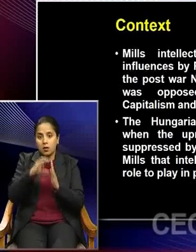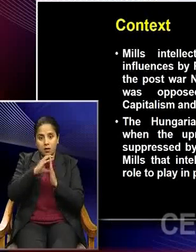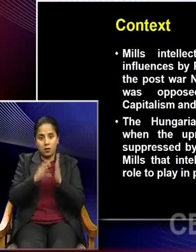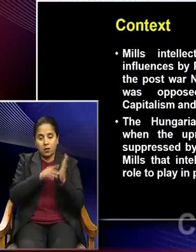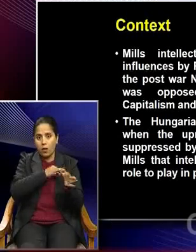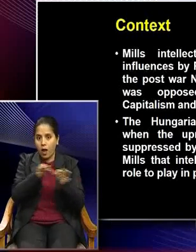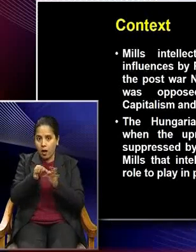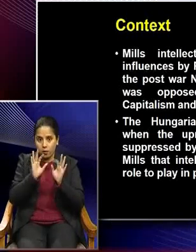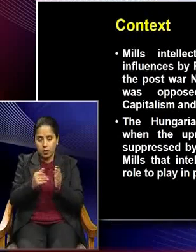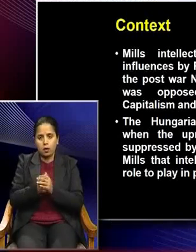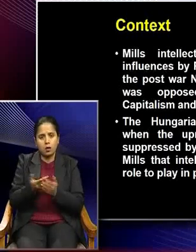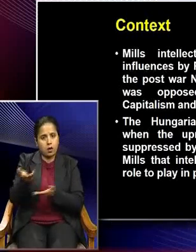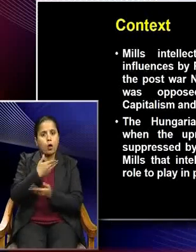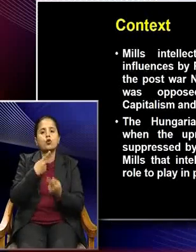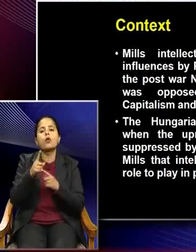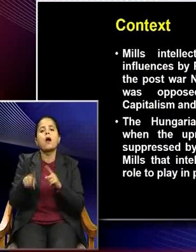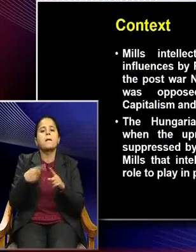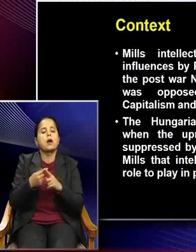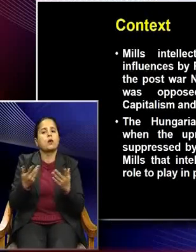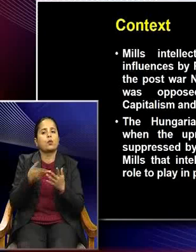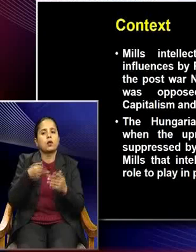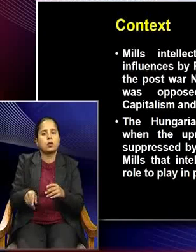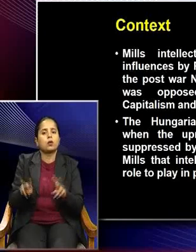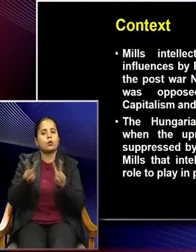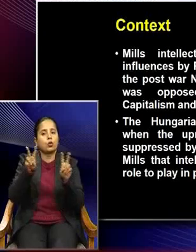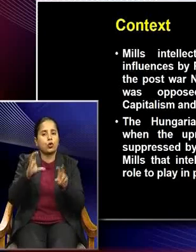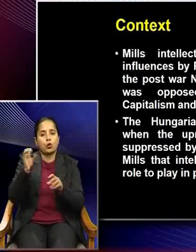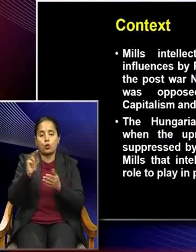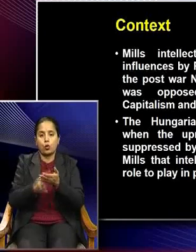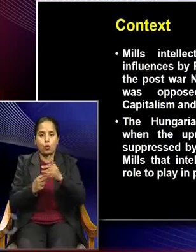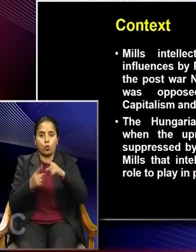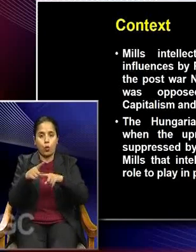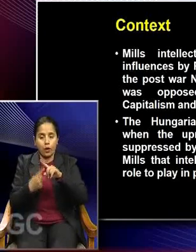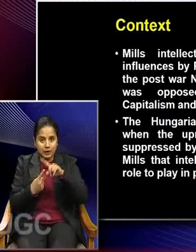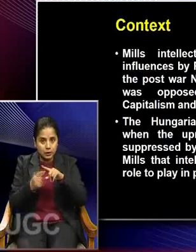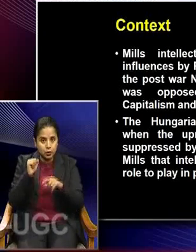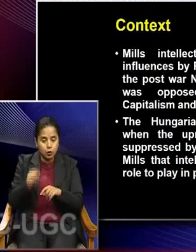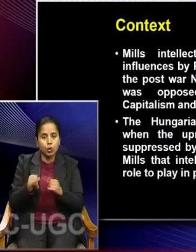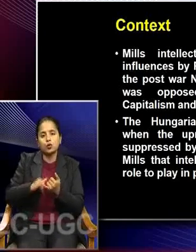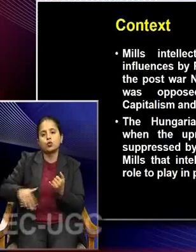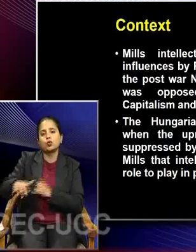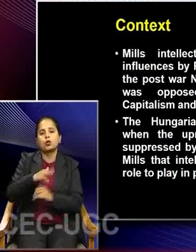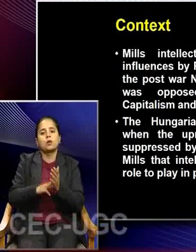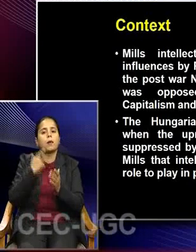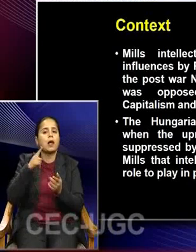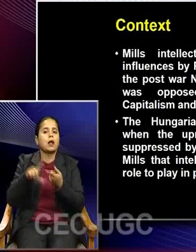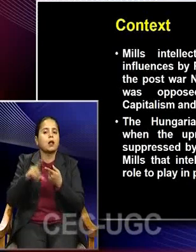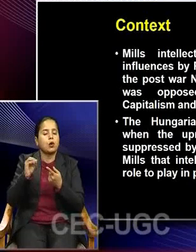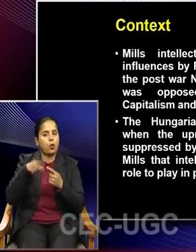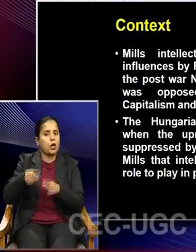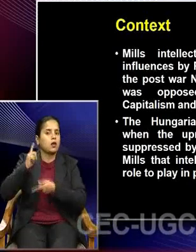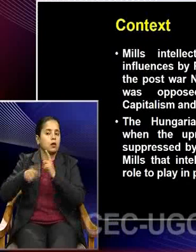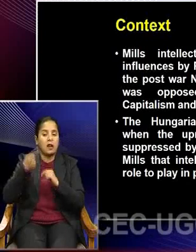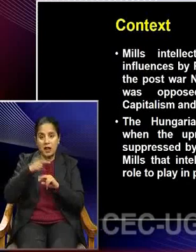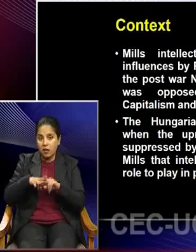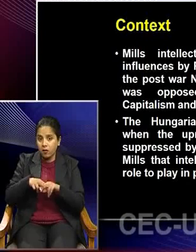produced, because we are talking about context, social milieu, history. If C. Wright Mill was